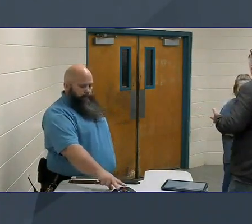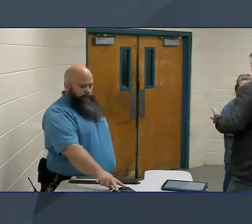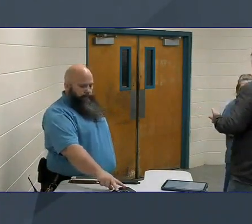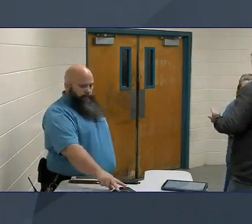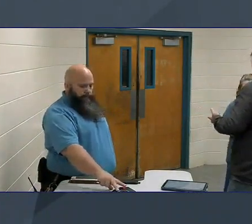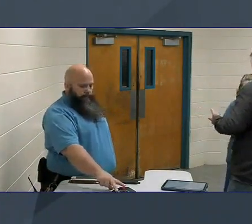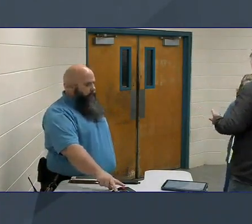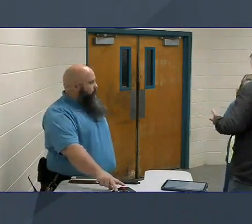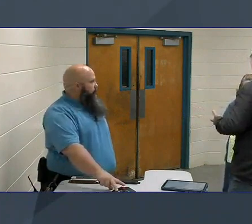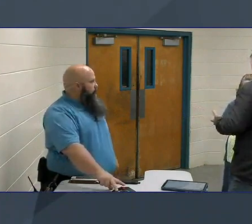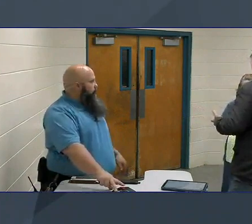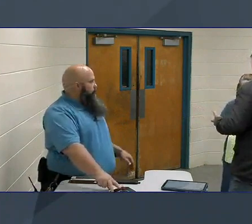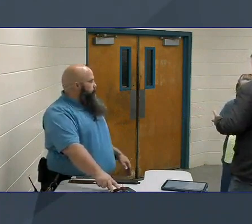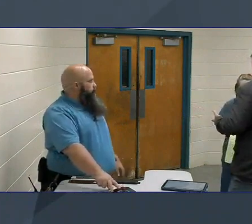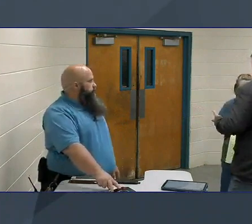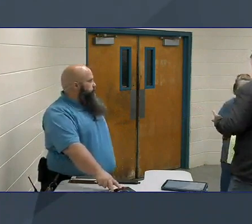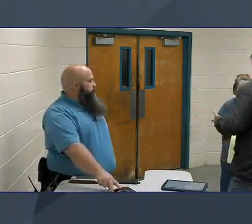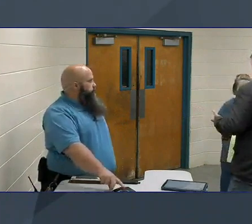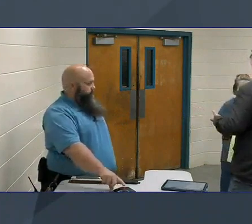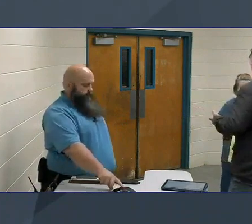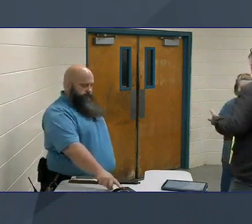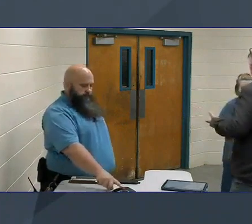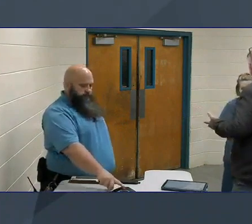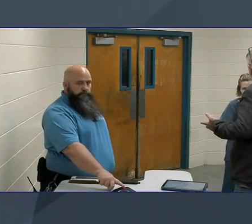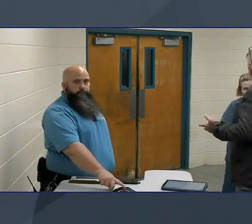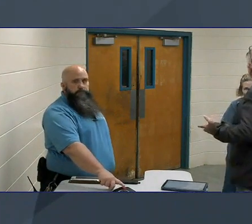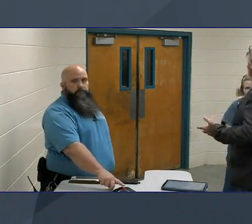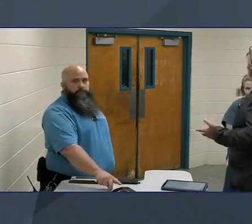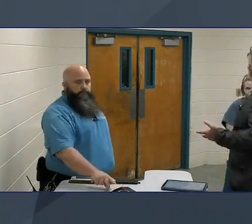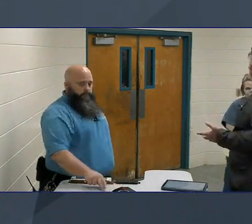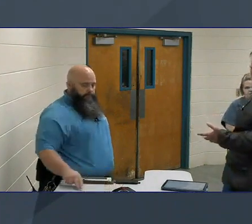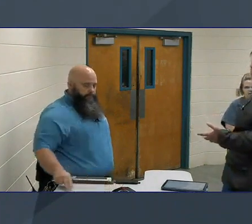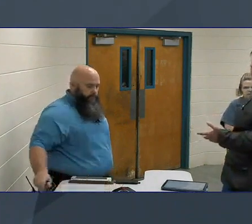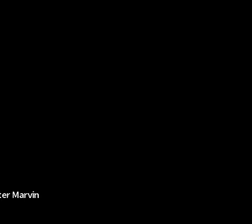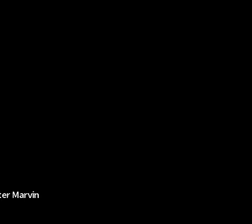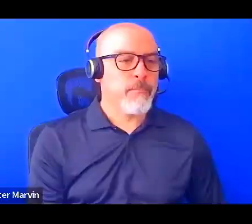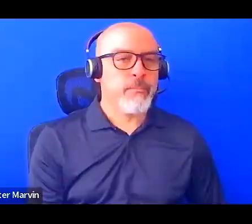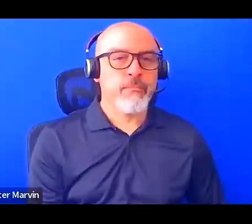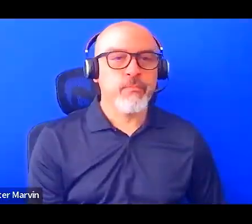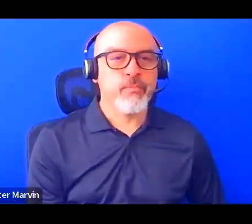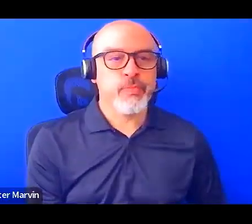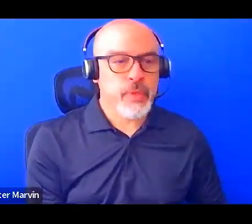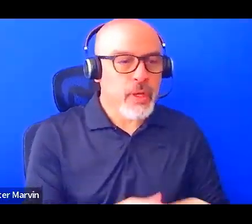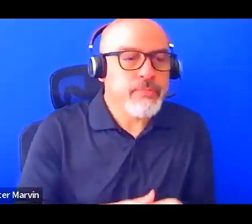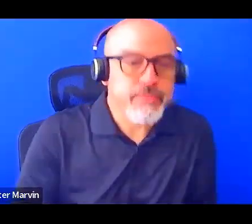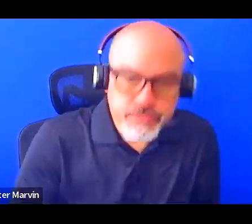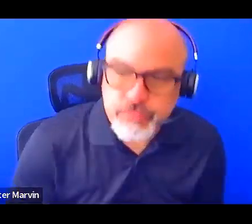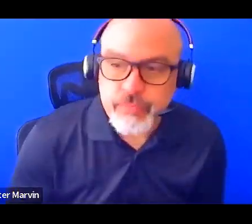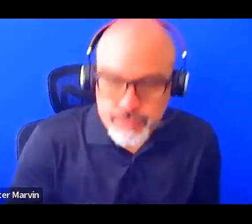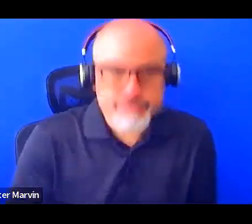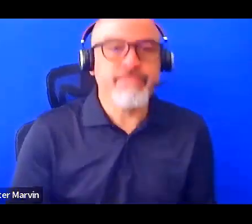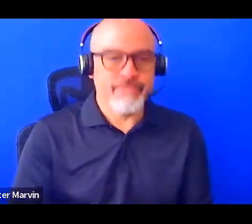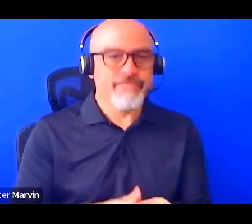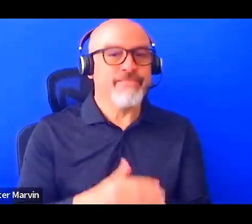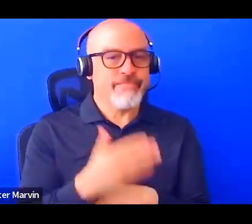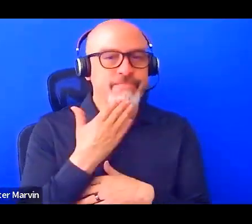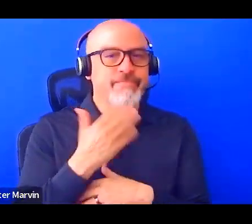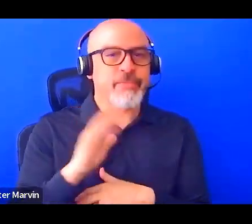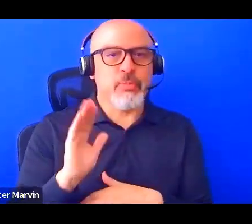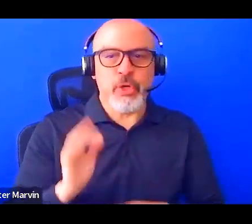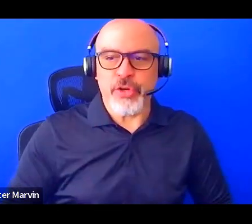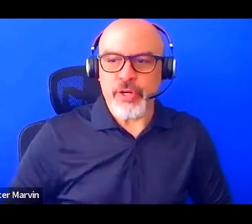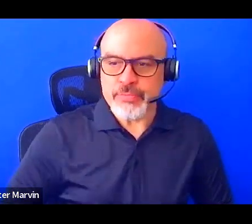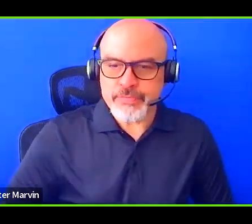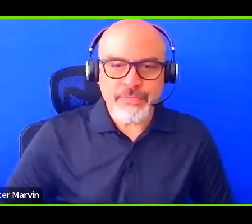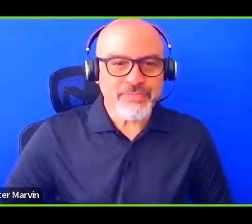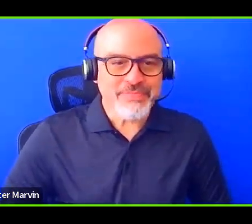$125 each if there's two charges. All right. We've got an interpreter. I believe we've got a sign language interpreter on the Zoom call now.